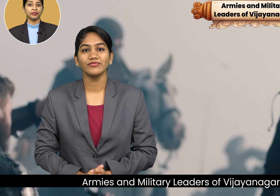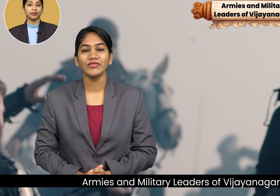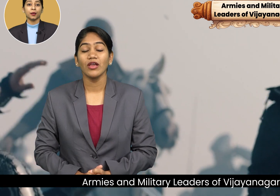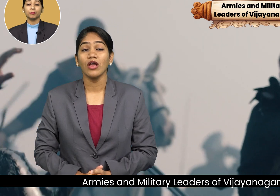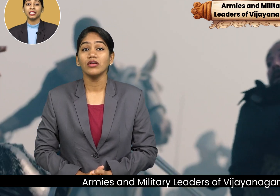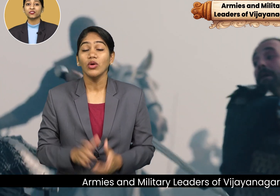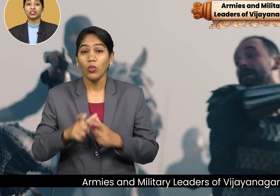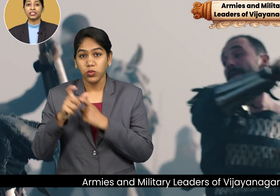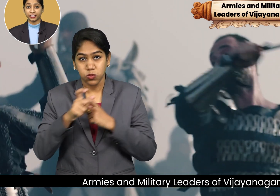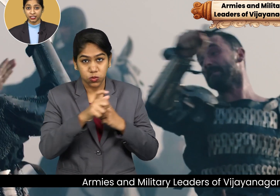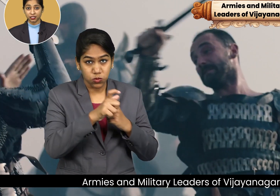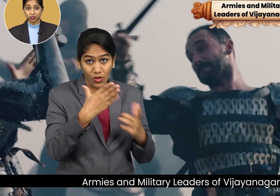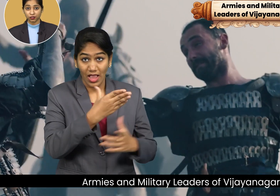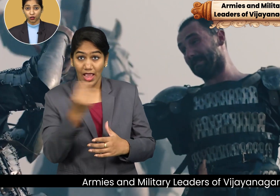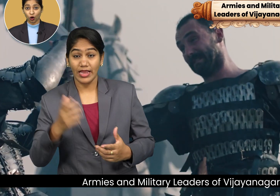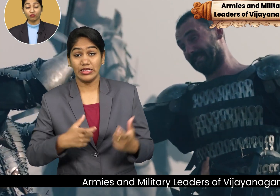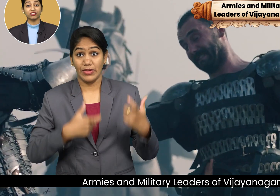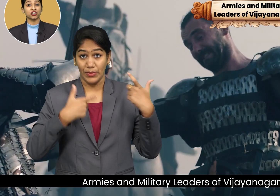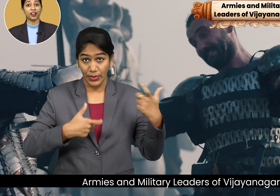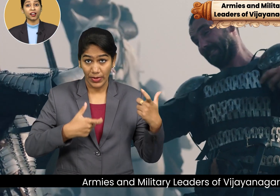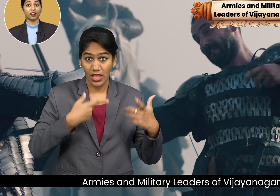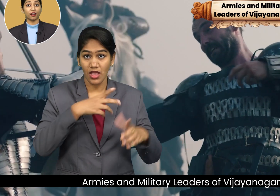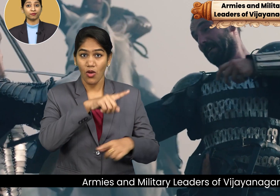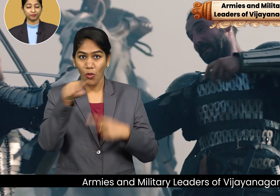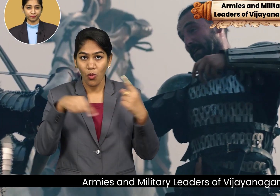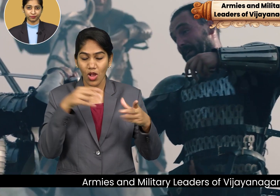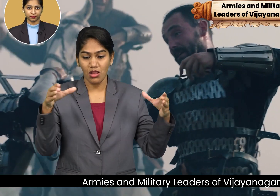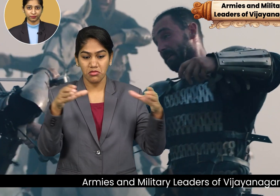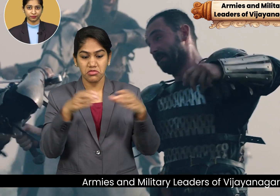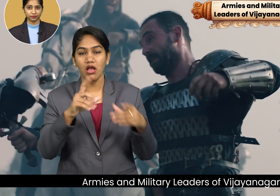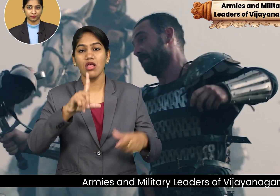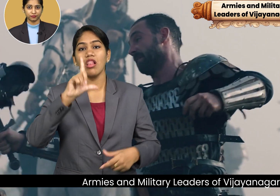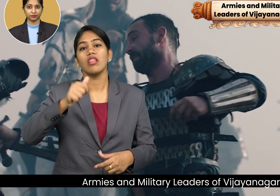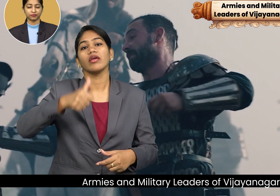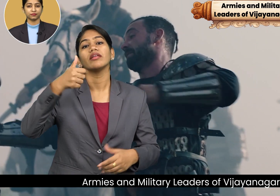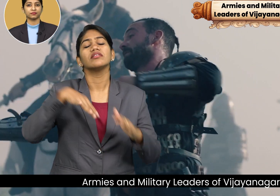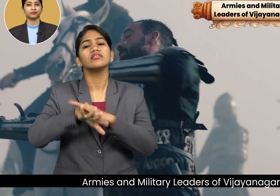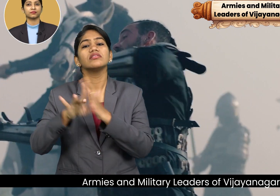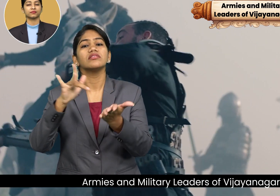Armies and military leaders of Vijayanagara.